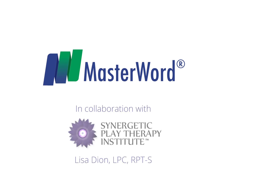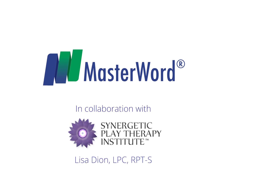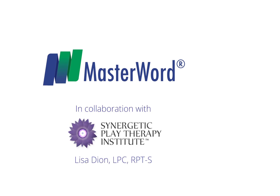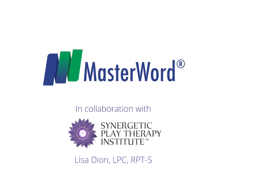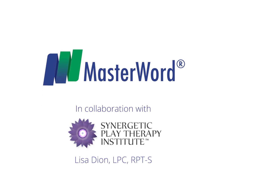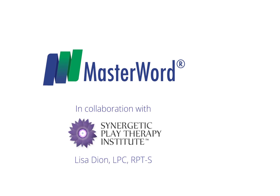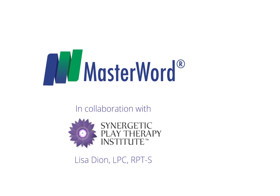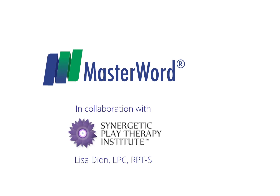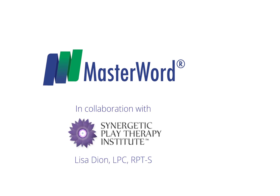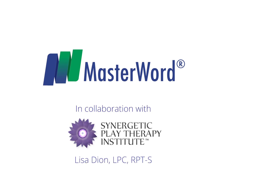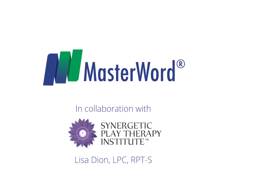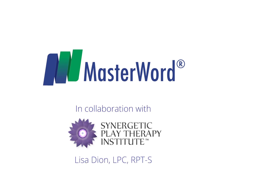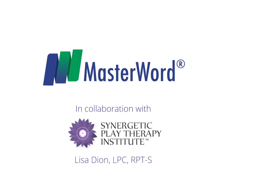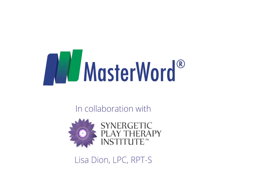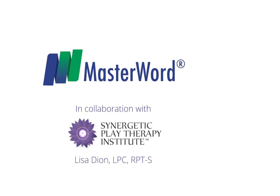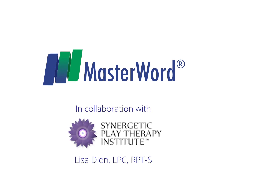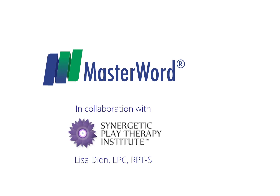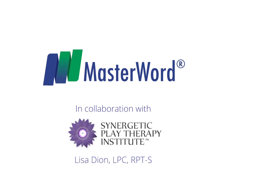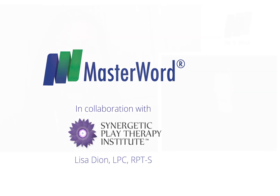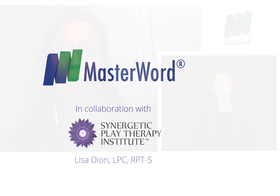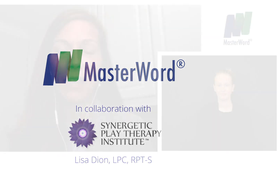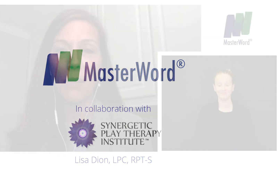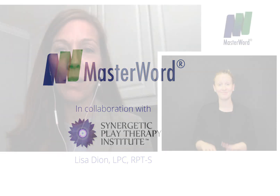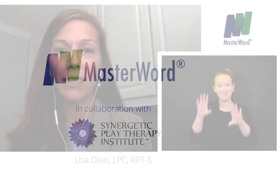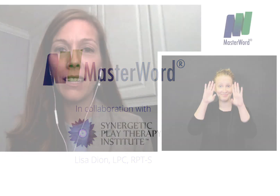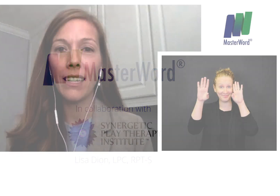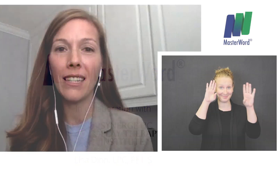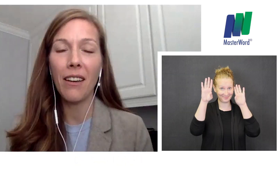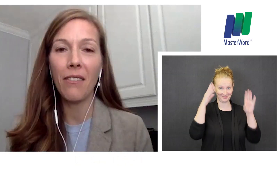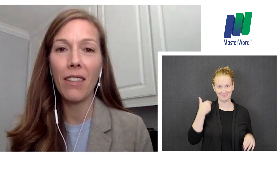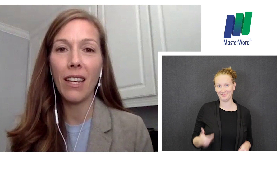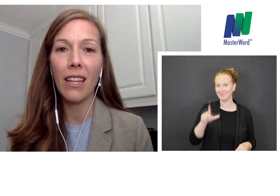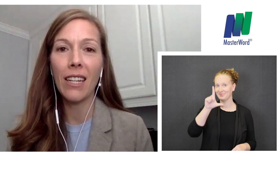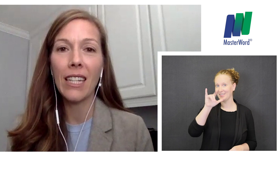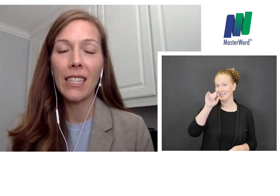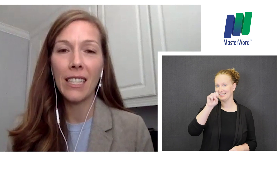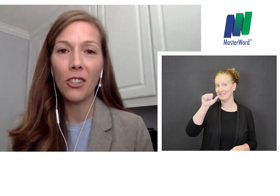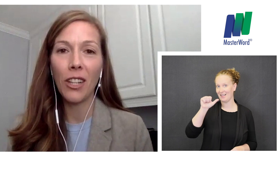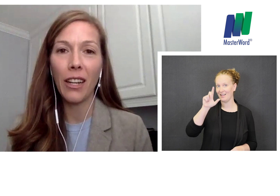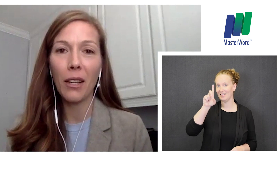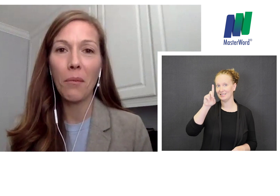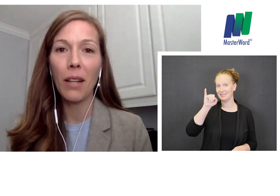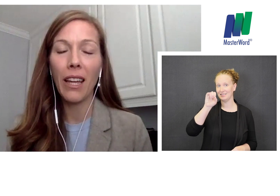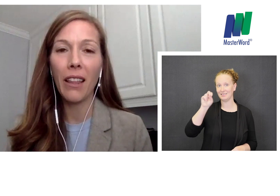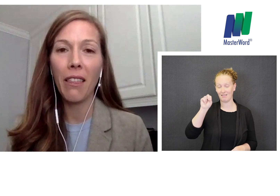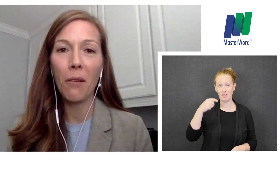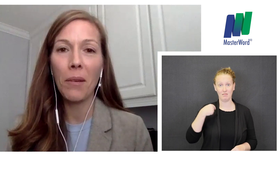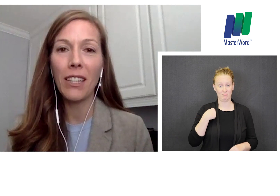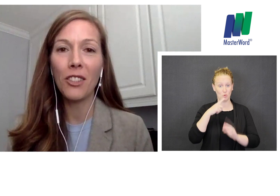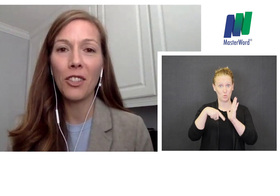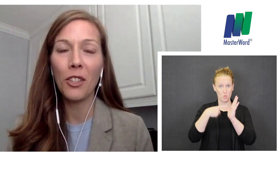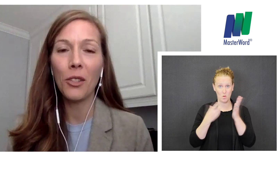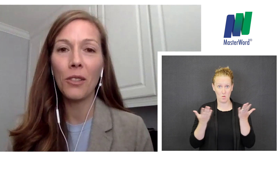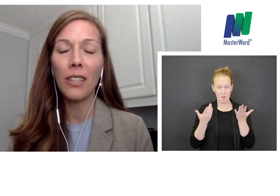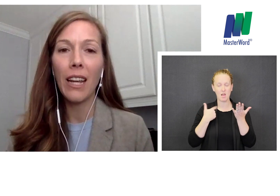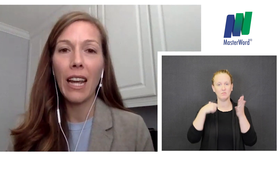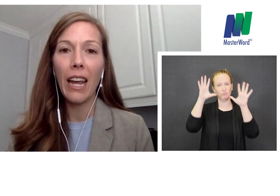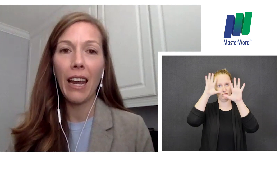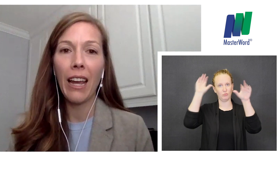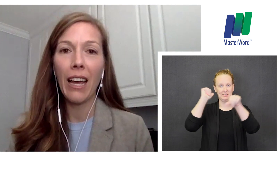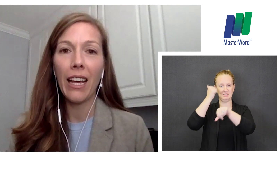Hello, everyone. My name is Lisa Dion. I am the president of the Synergetic Play Therapy